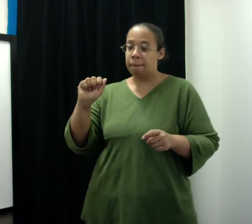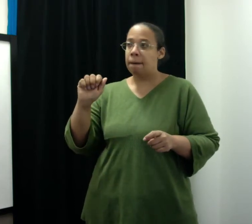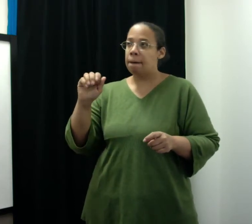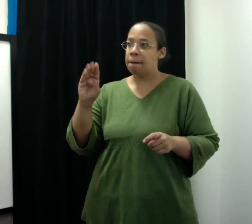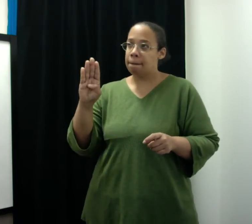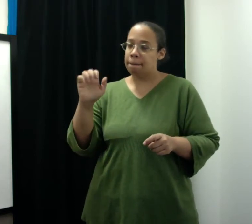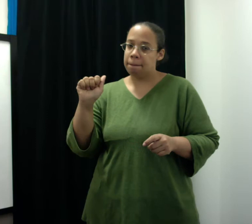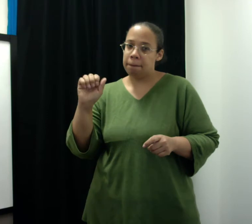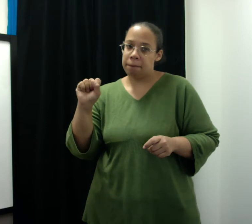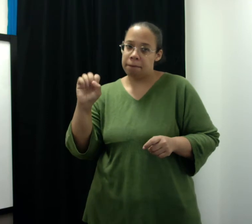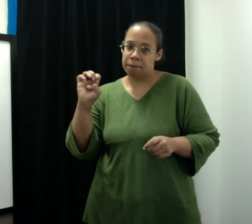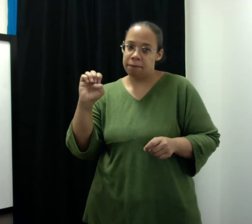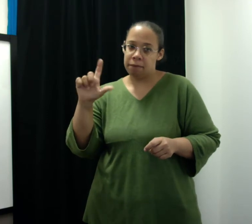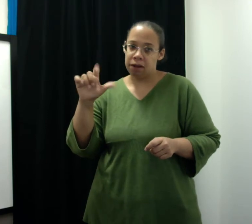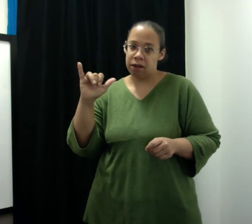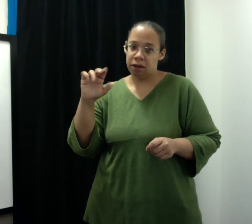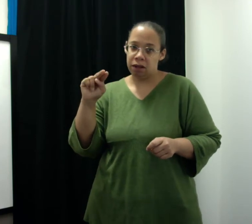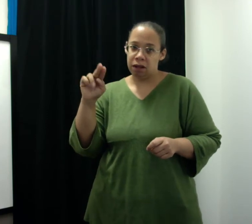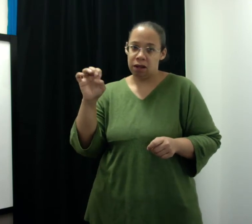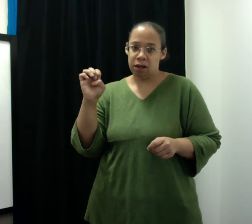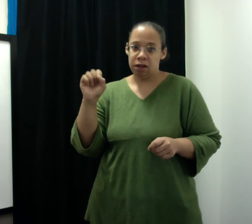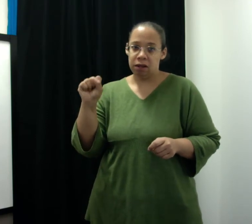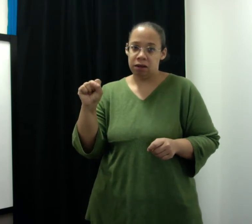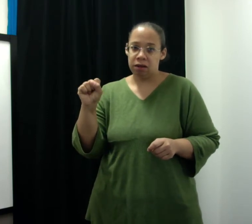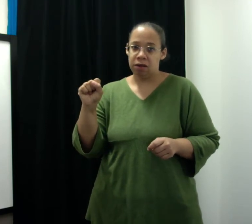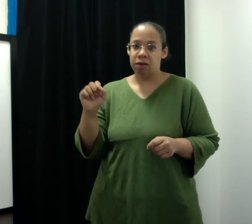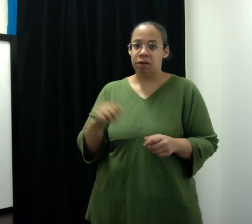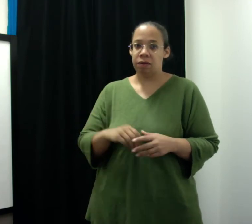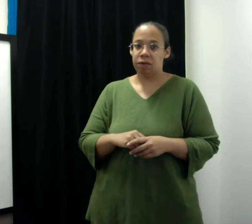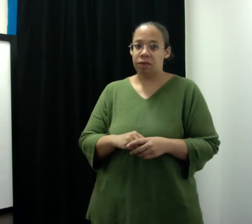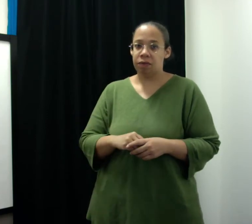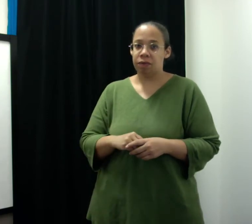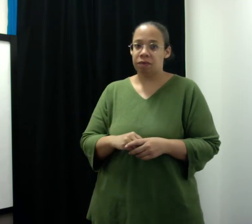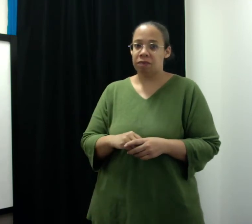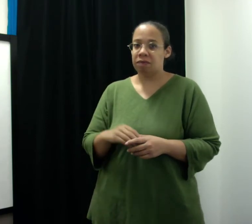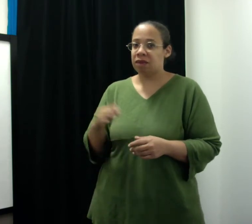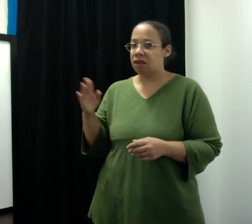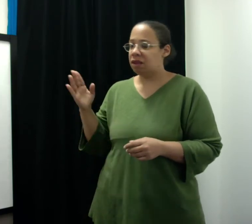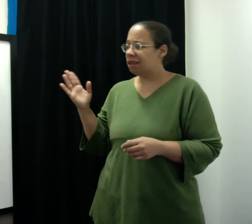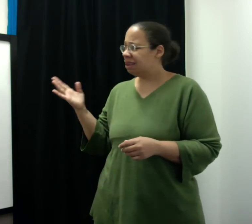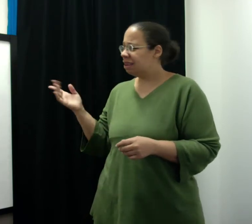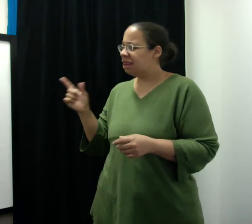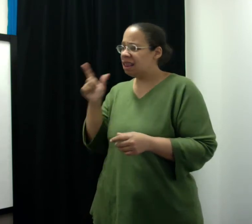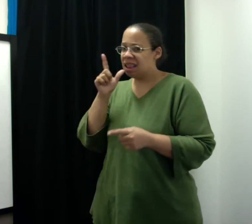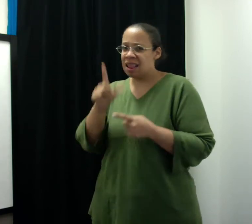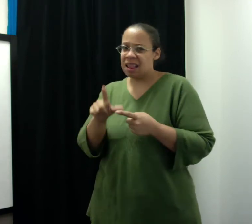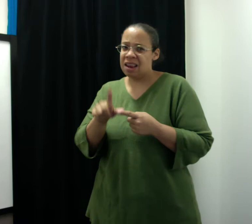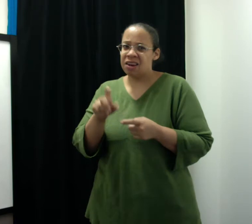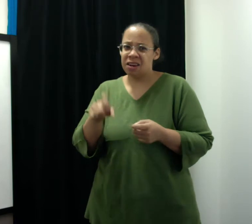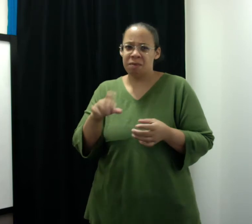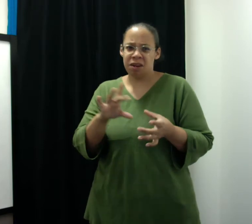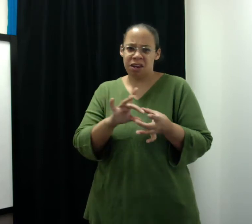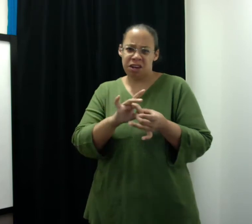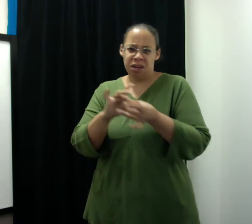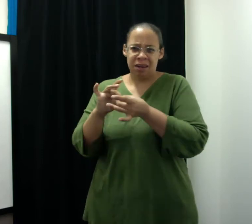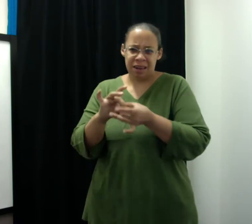language, whose letters has to be mostly joined in order to articulate a given word. It also uses an entirely different system